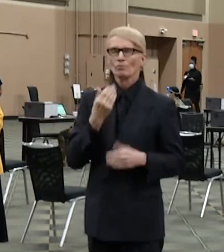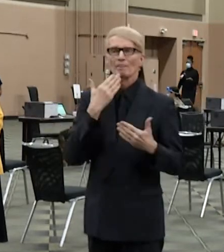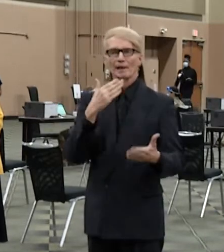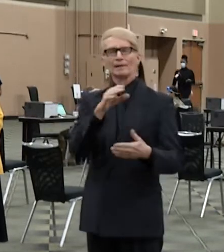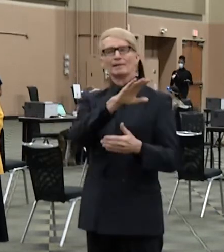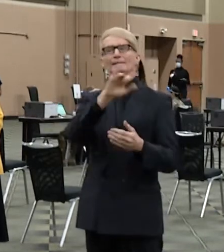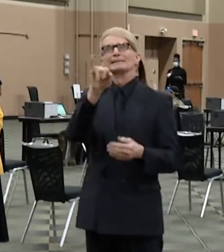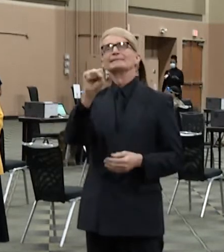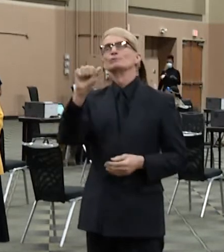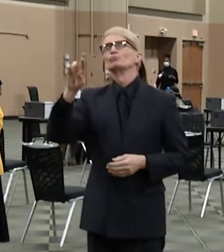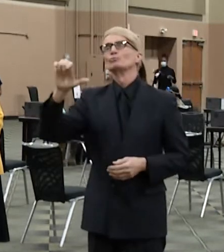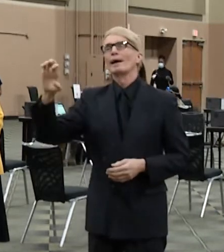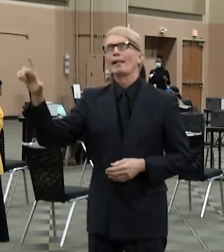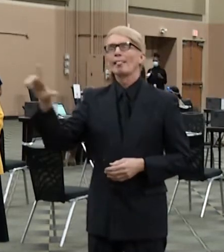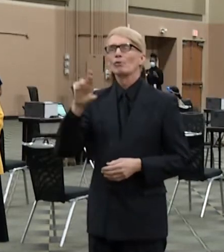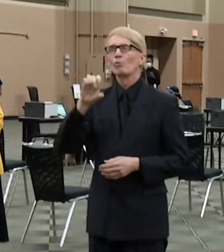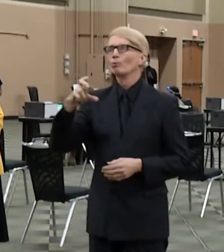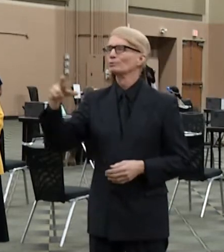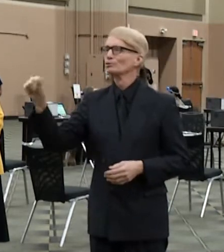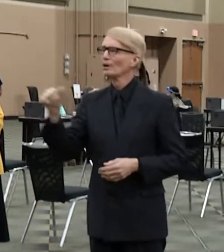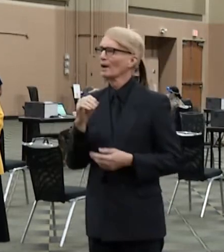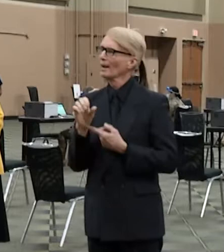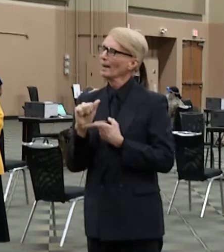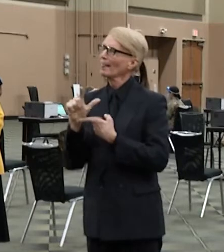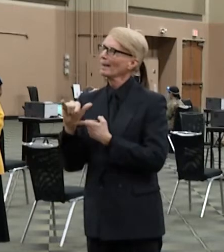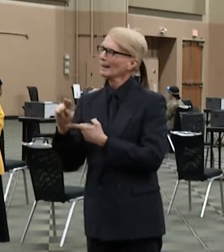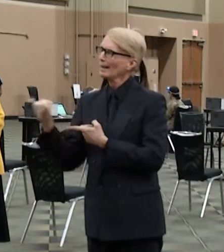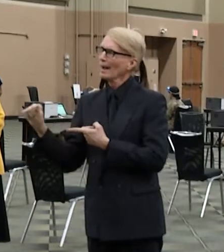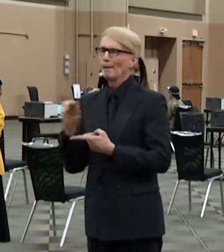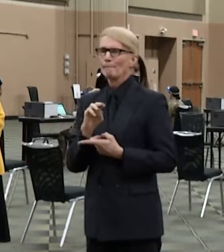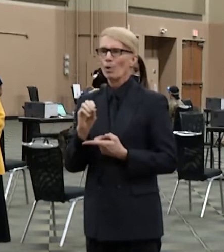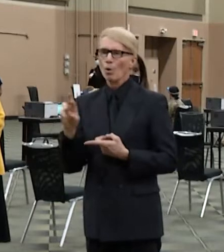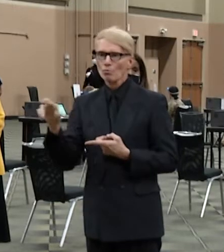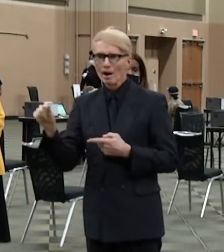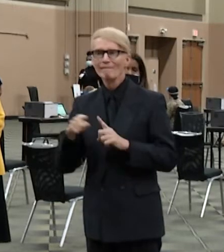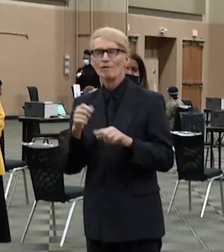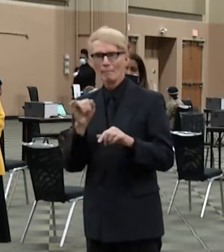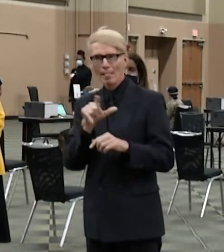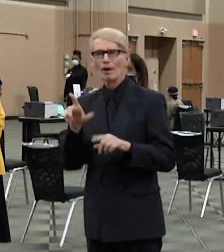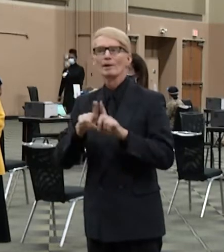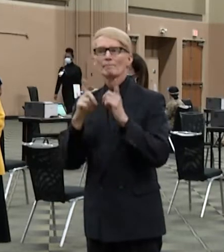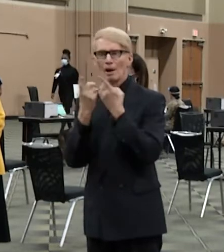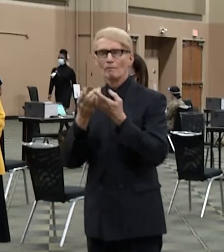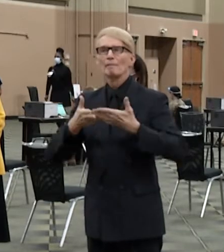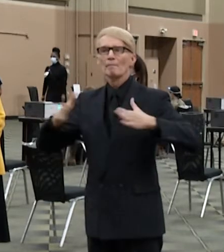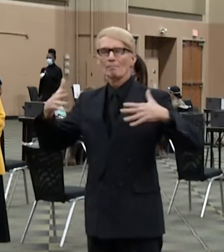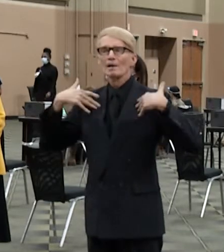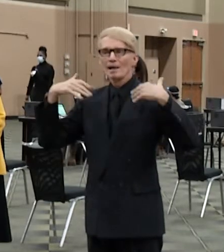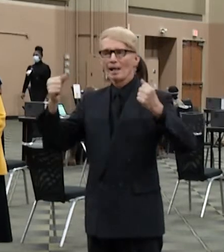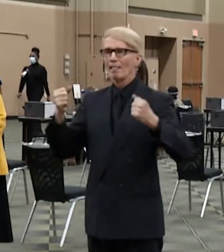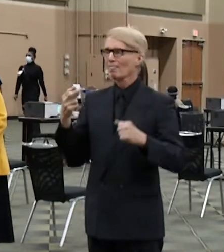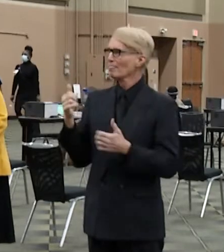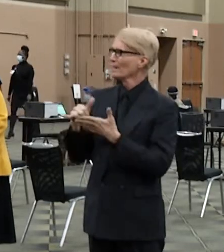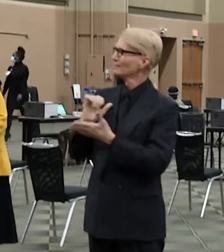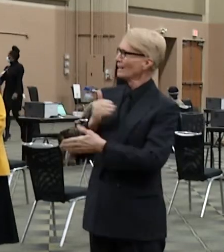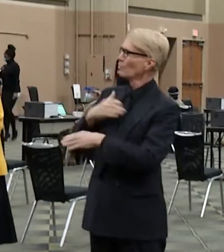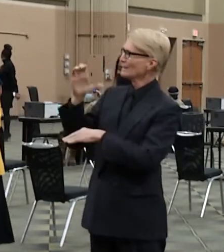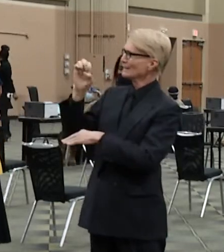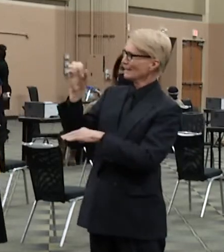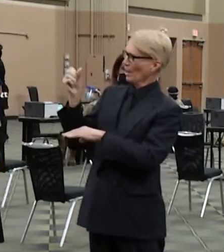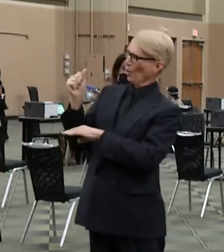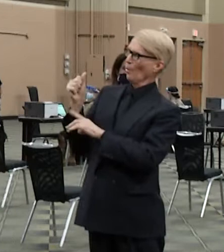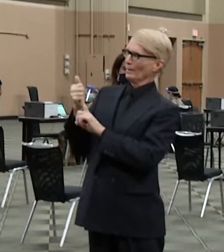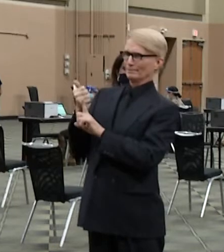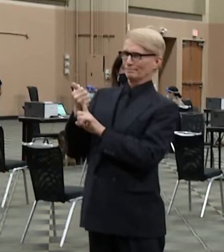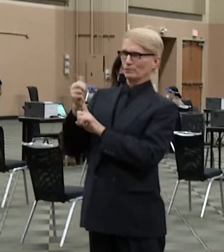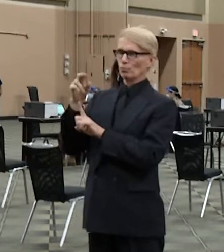Rocha and Ileana Mora from the Cook County Department of Public Health. Israel Rocha is our CEO. We're grateful that he